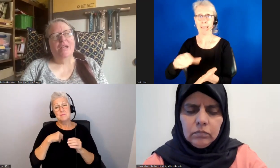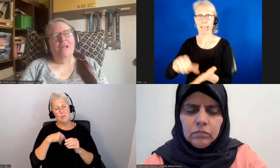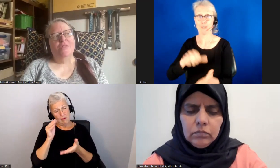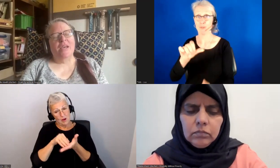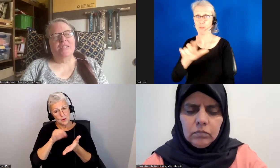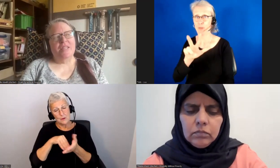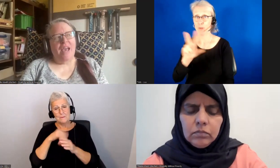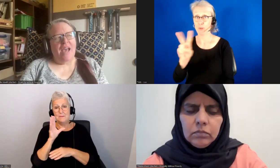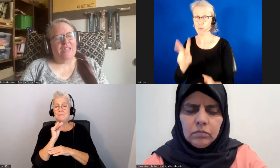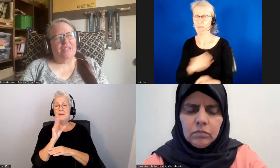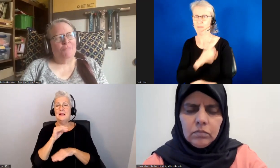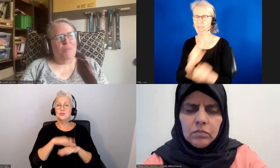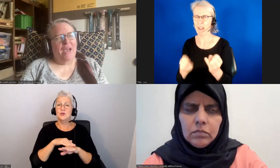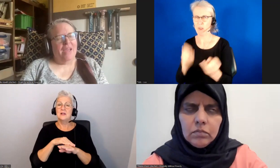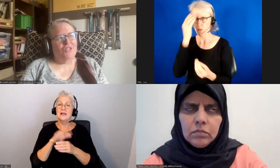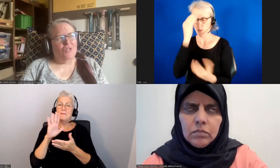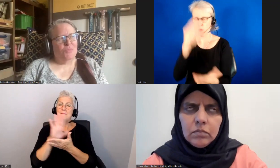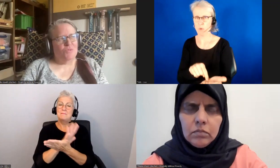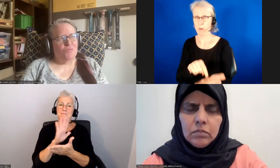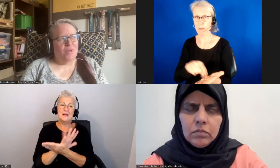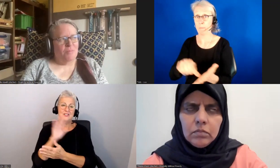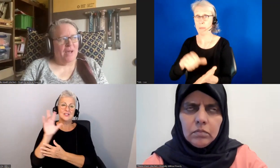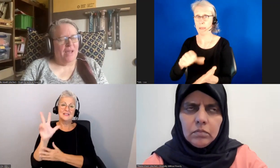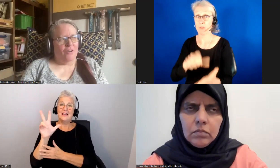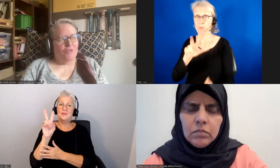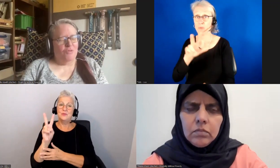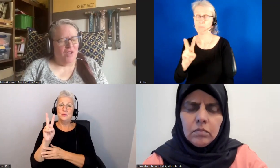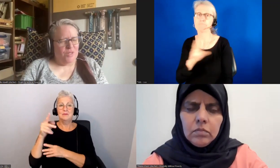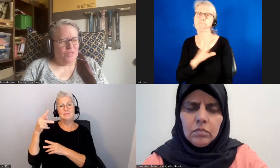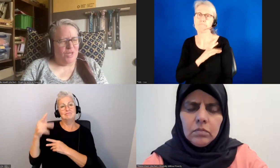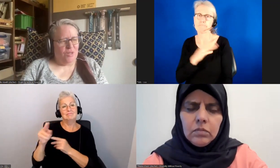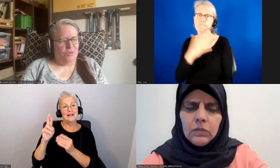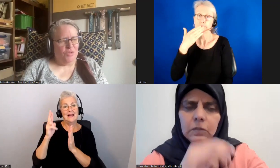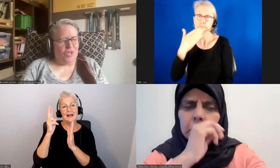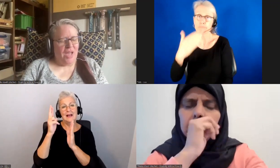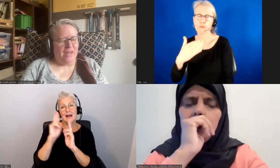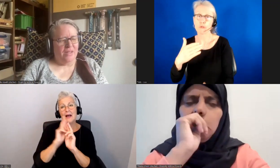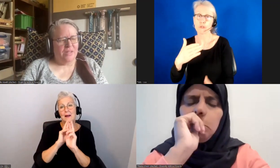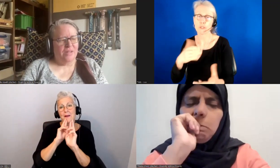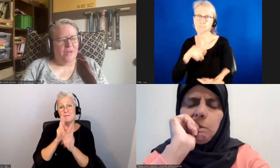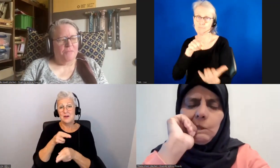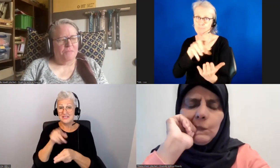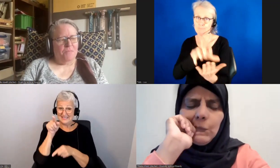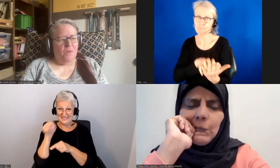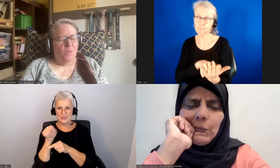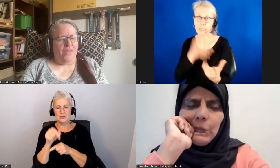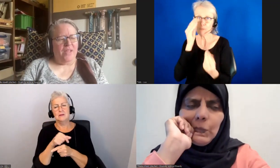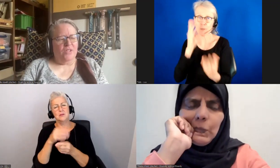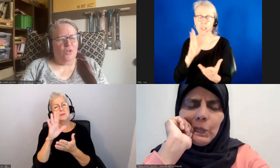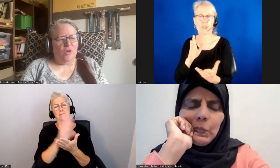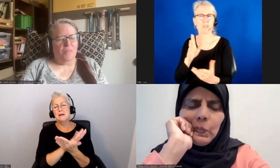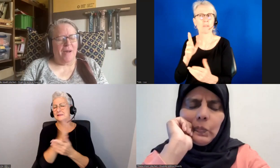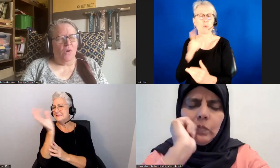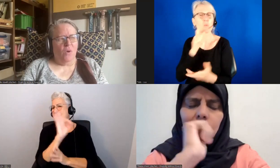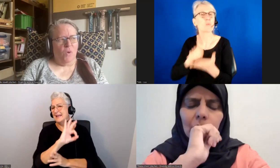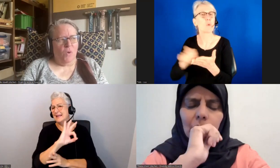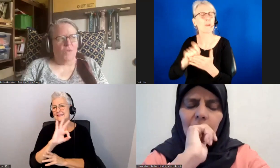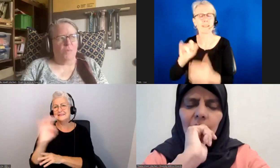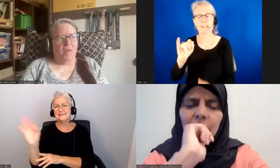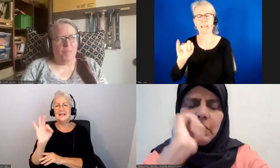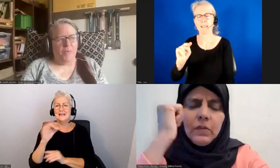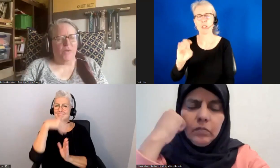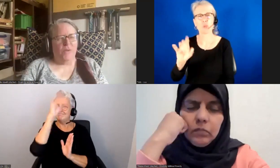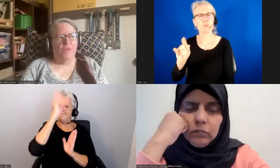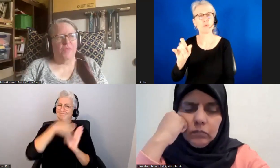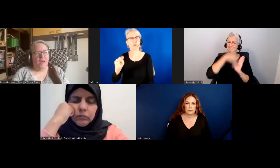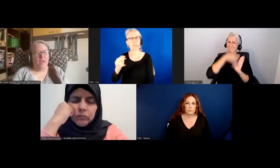report. There's an excellent page that was written by our good friends at Inclusion Canada, where they talk about all